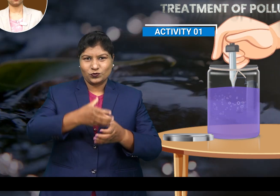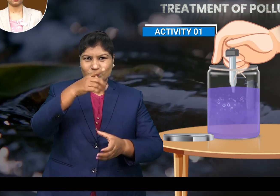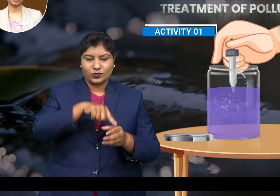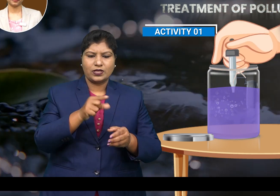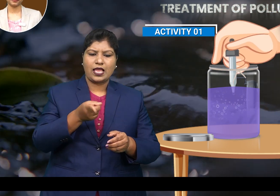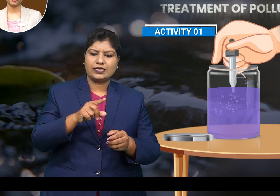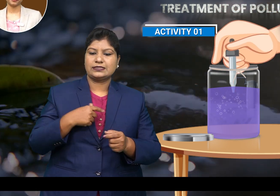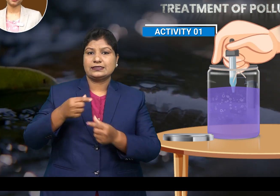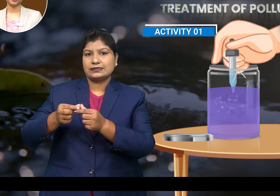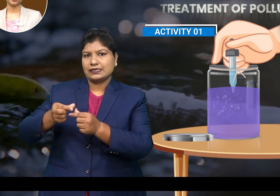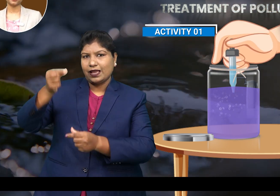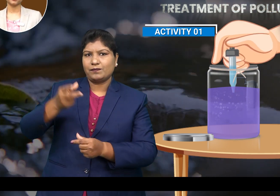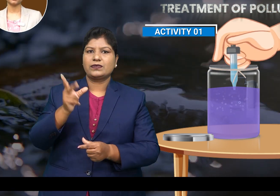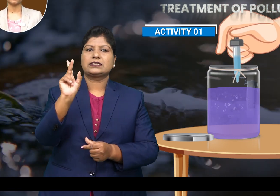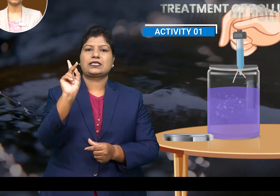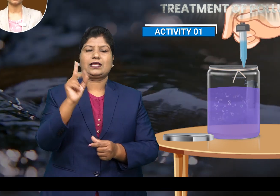tube.